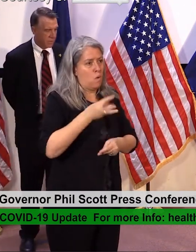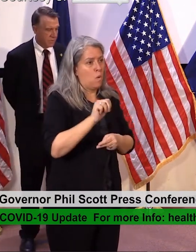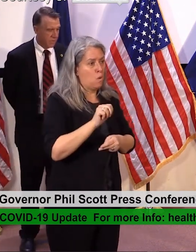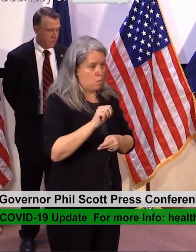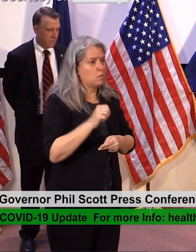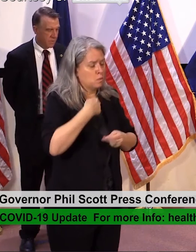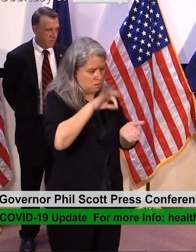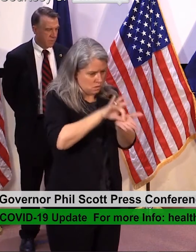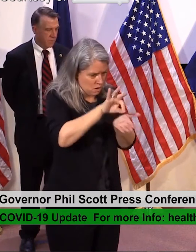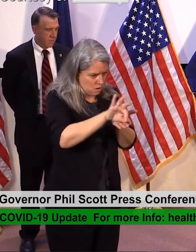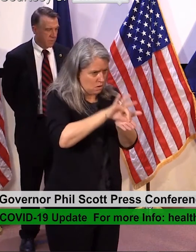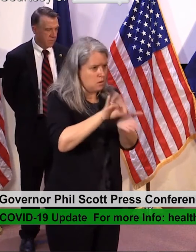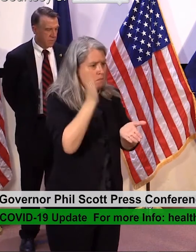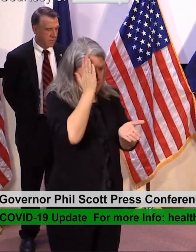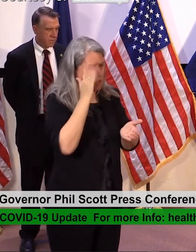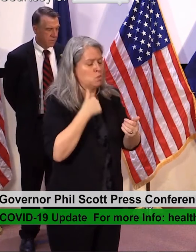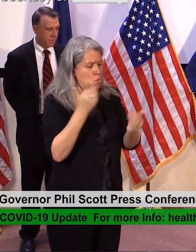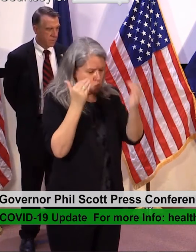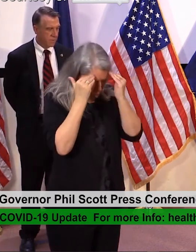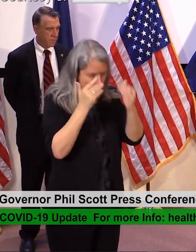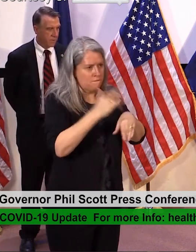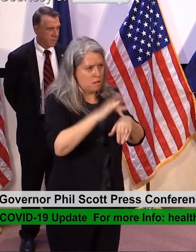are counting the beds that we know are available.